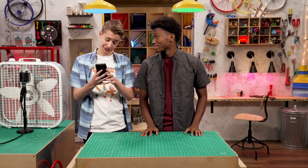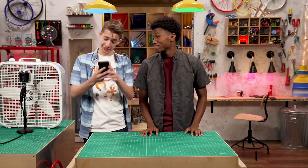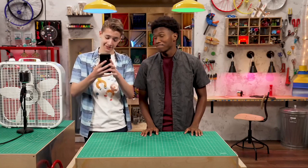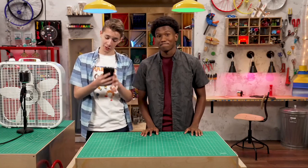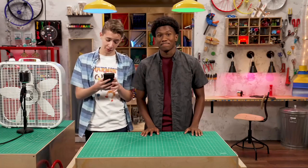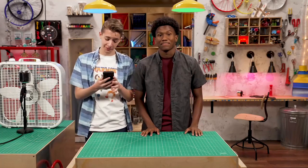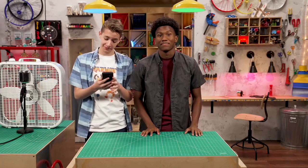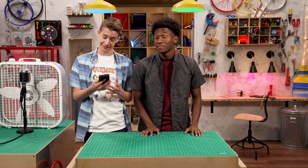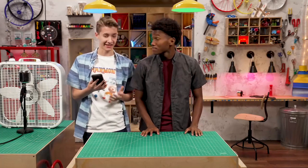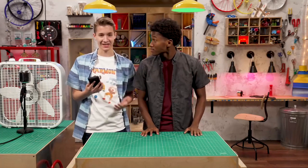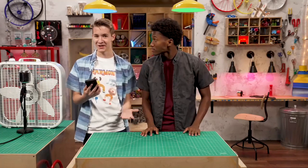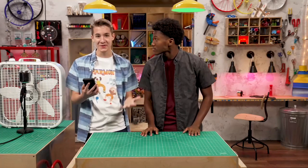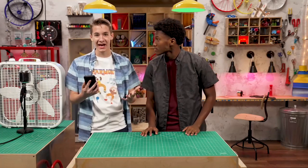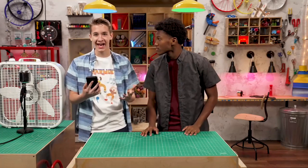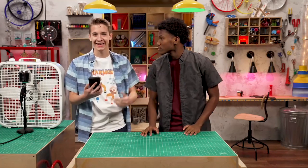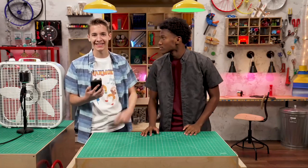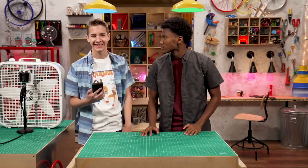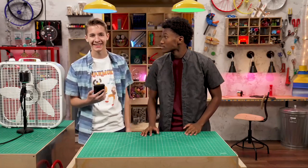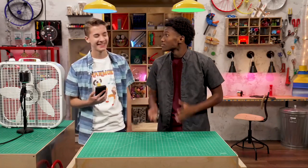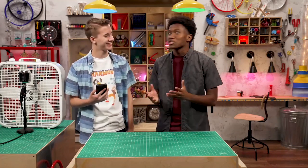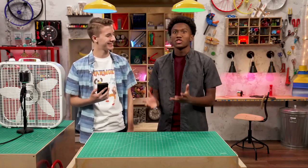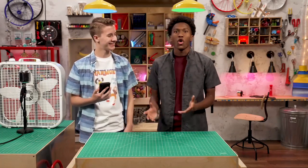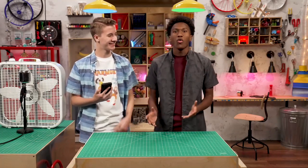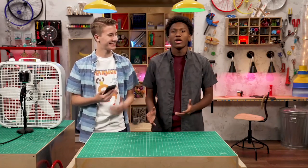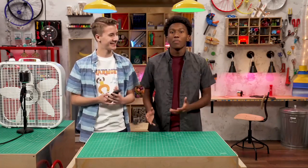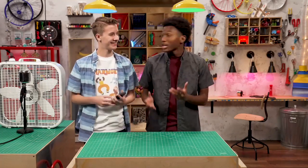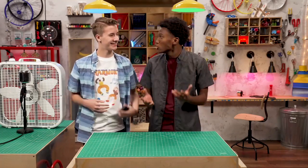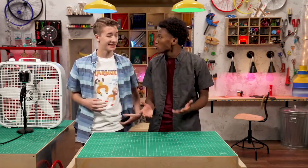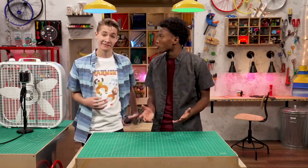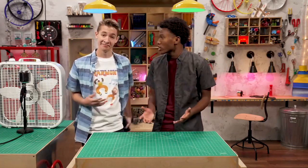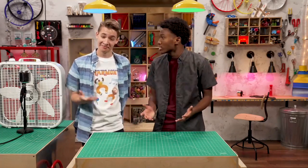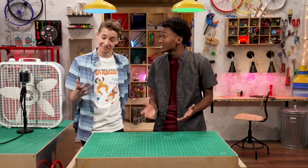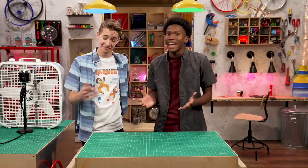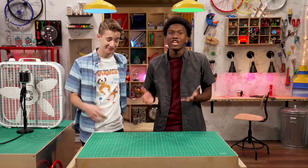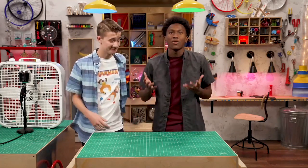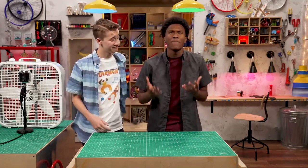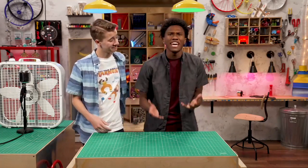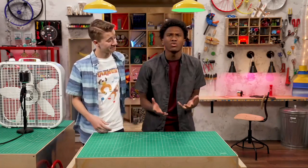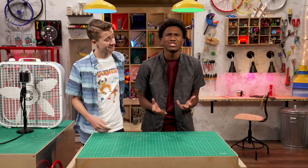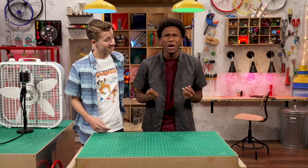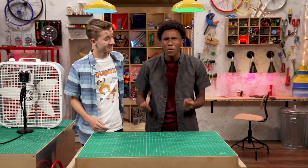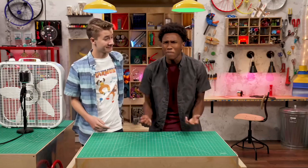So, here's the thing. Friends stand up for each other. They sure do.